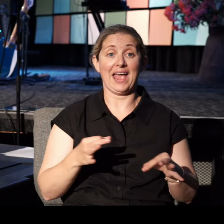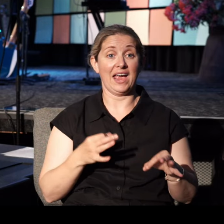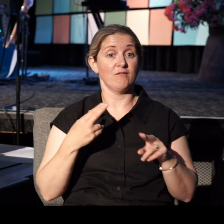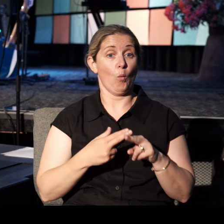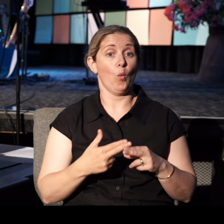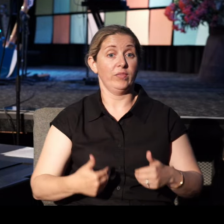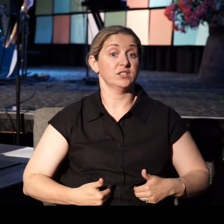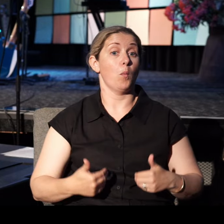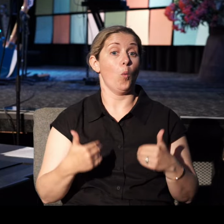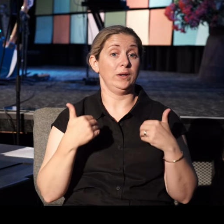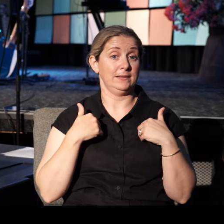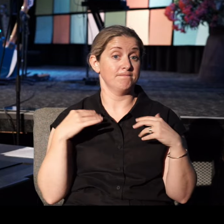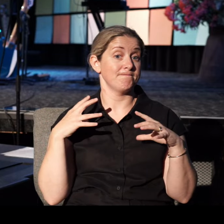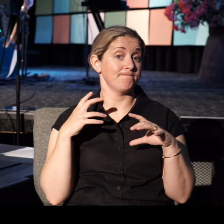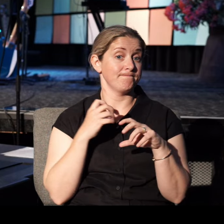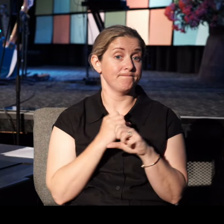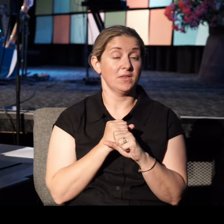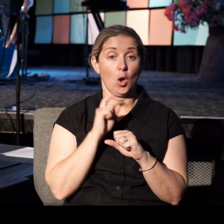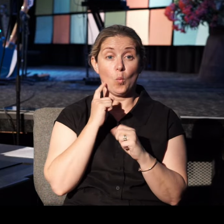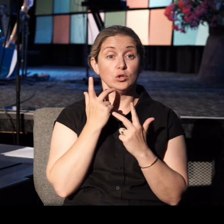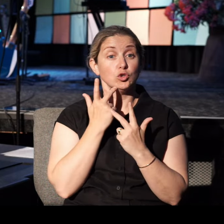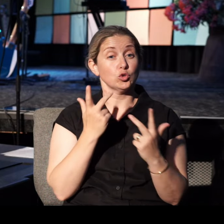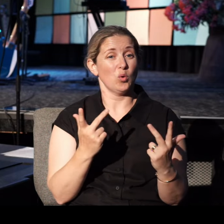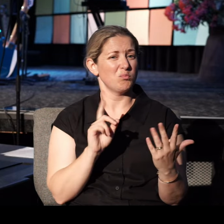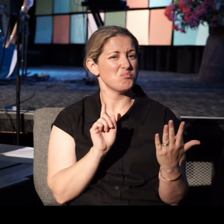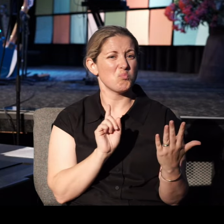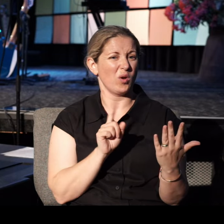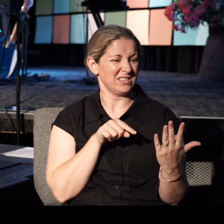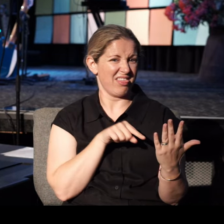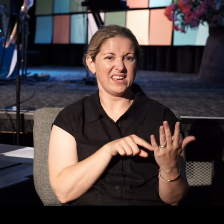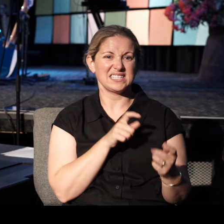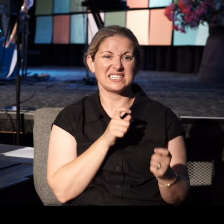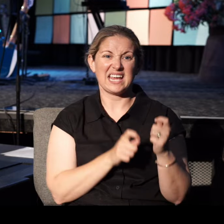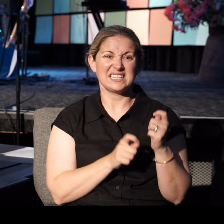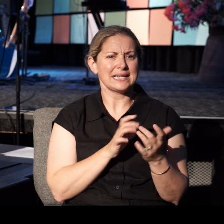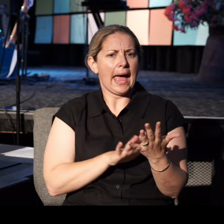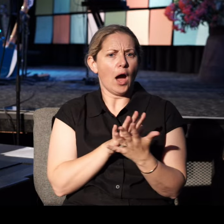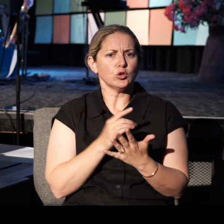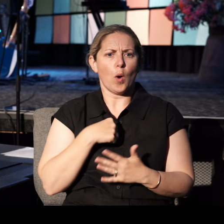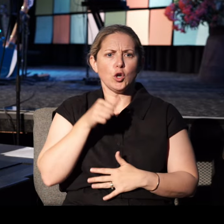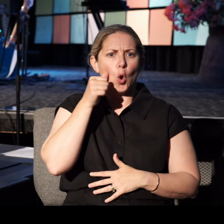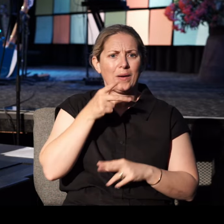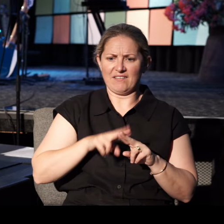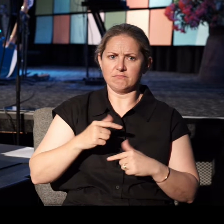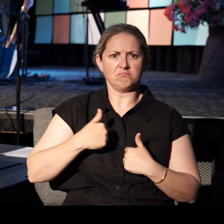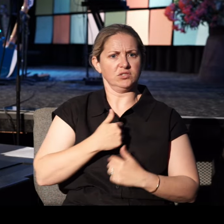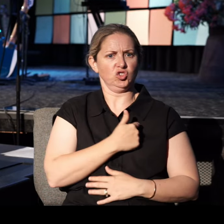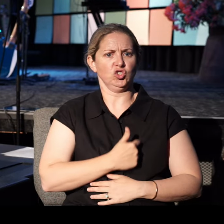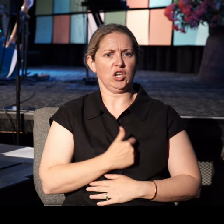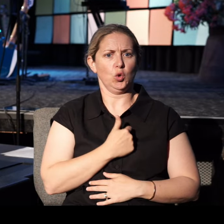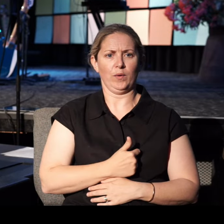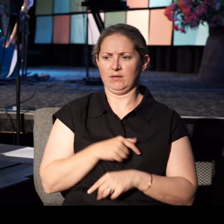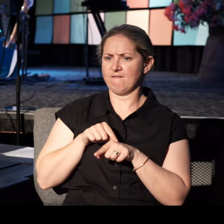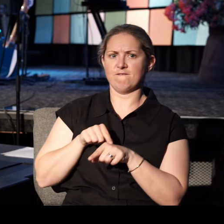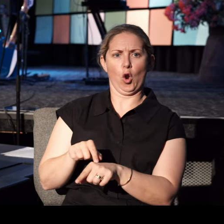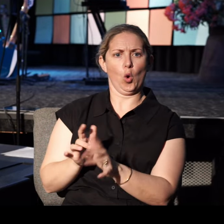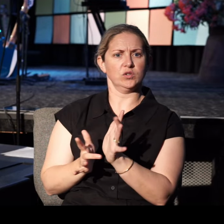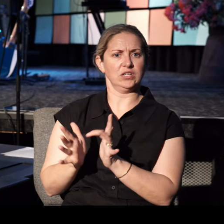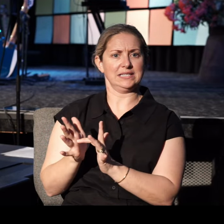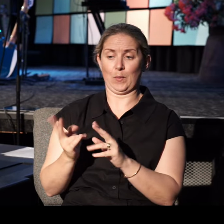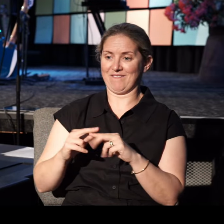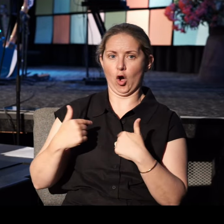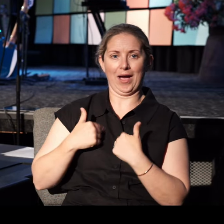take you through this test that emerges about whether you are genuine followers of Christ, whether you are genuinely children of Christ. This is